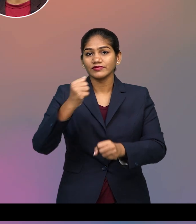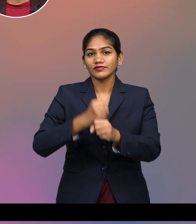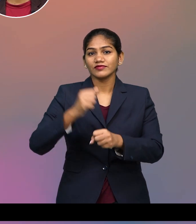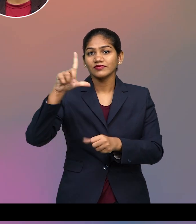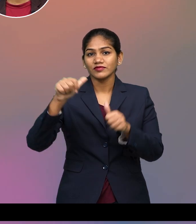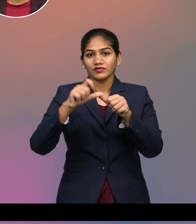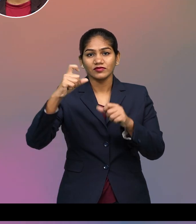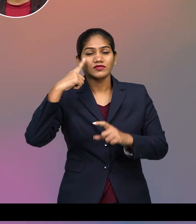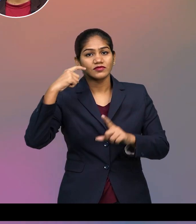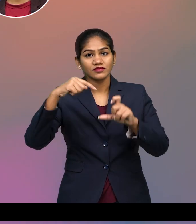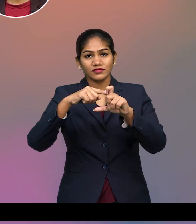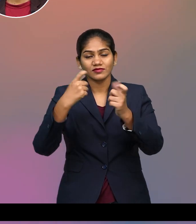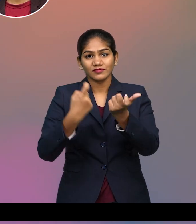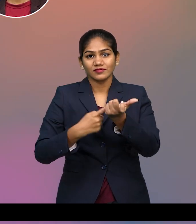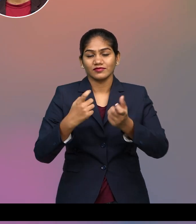Glacier.